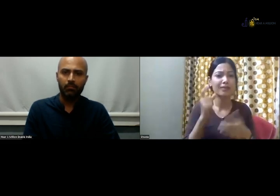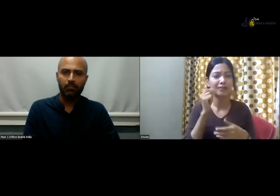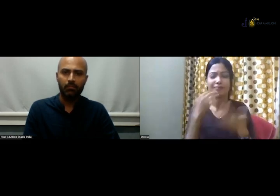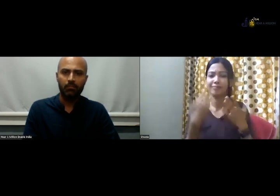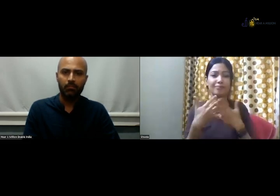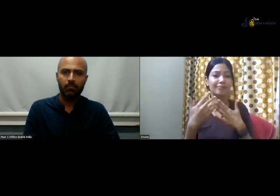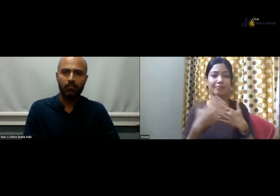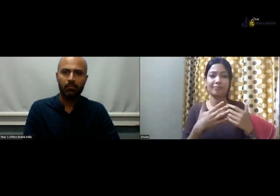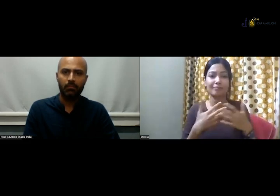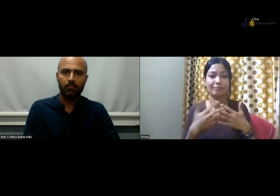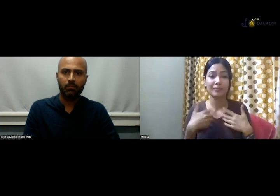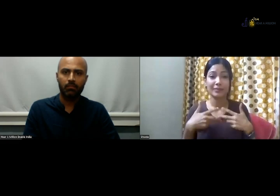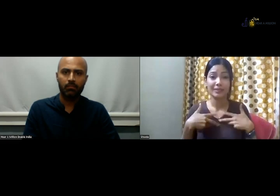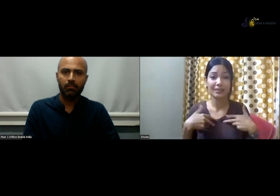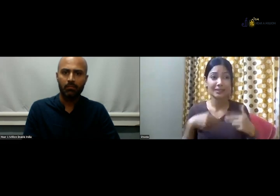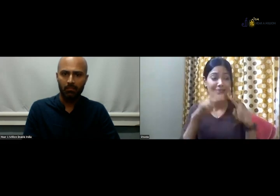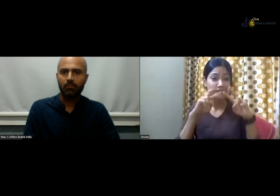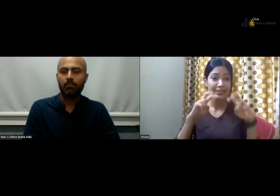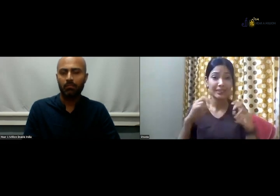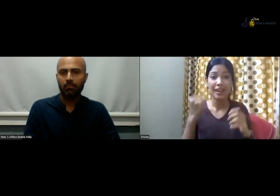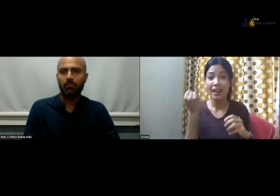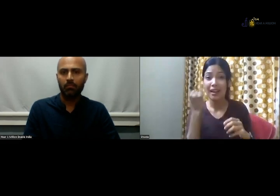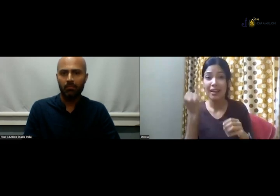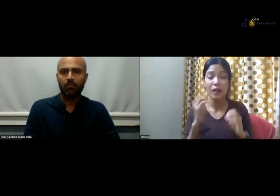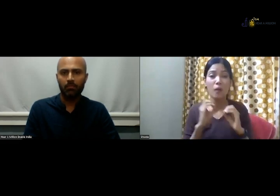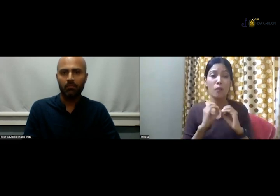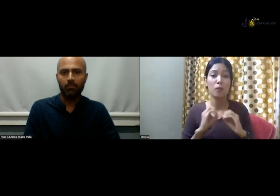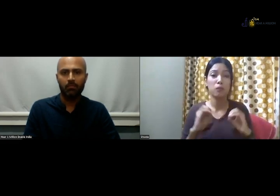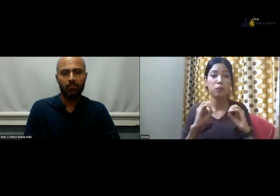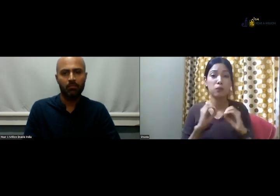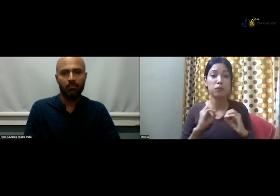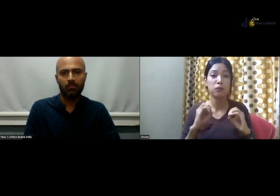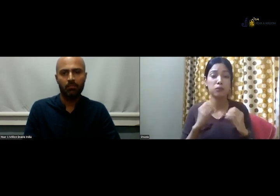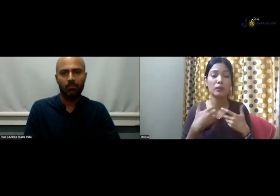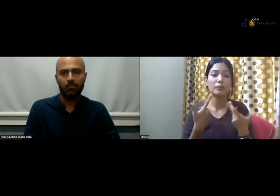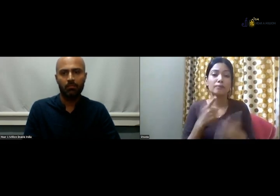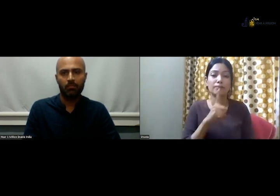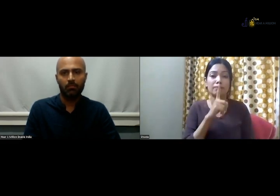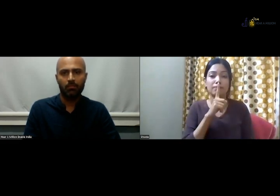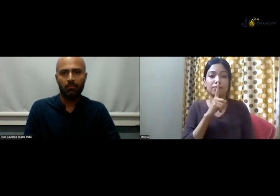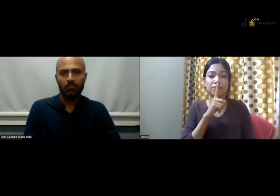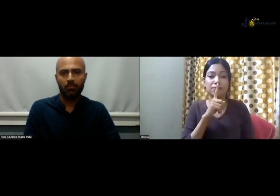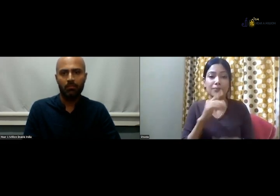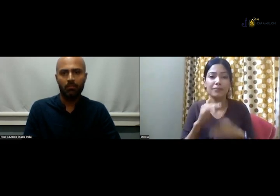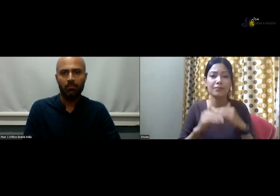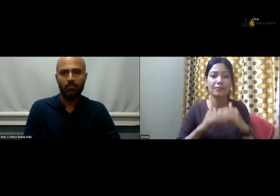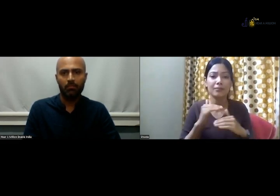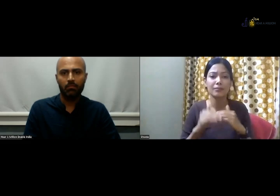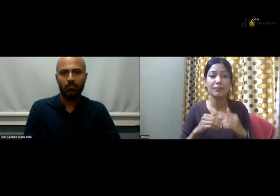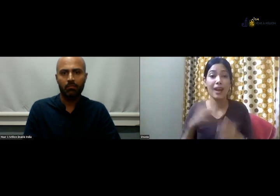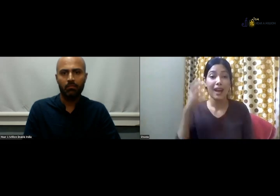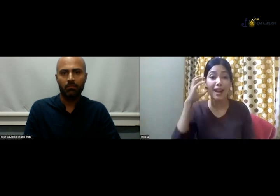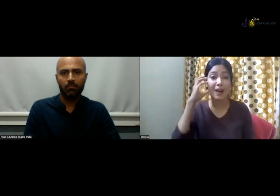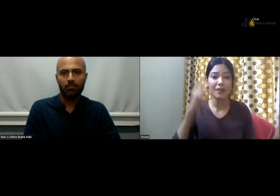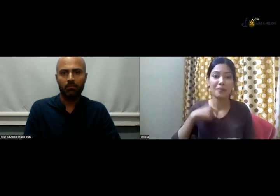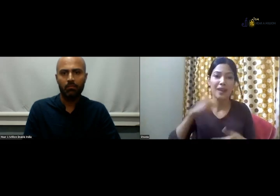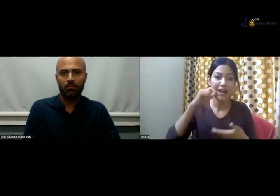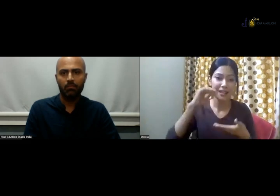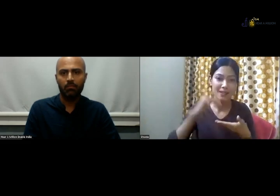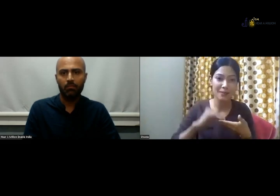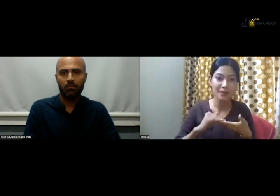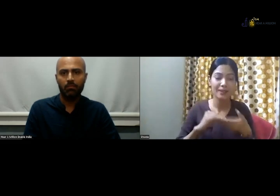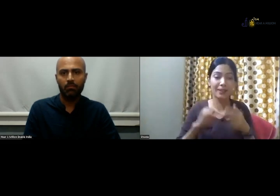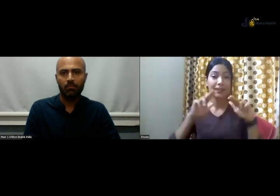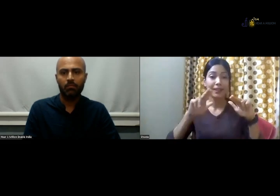So when I heard about about it, that Sodamini when I see that, in India, there were no